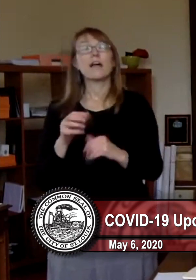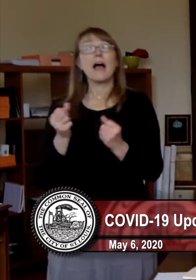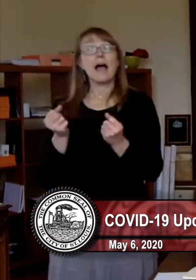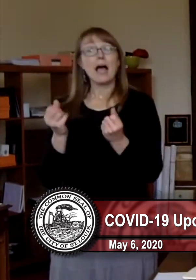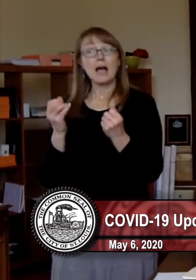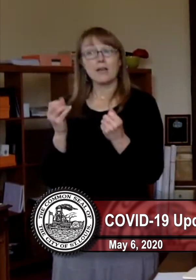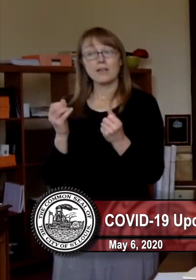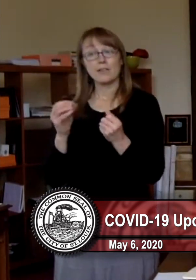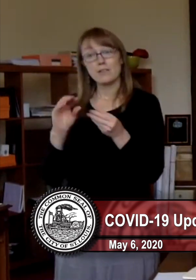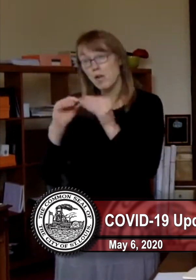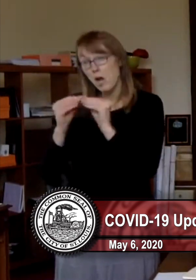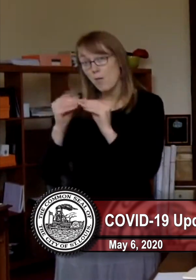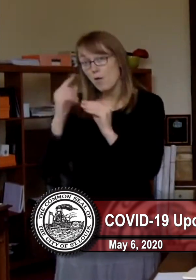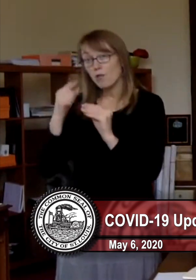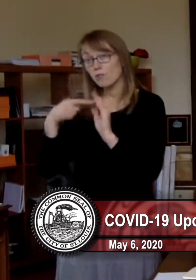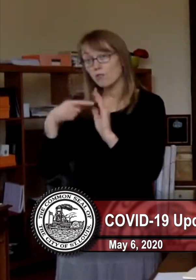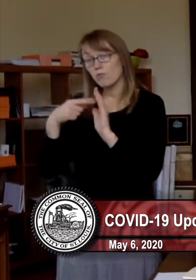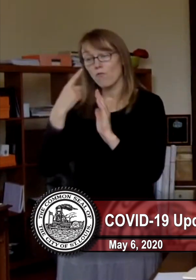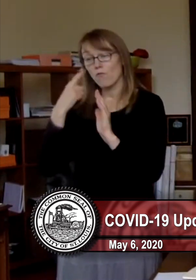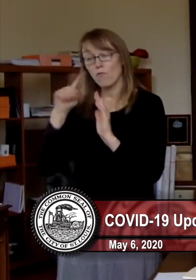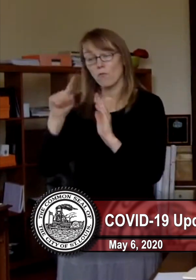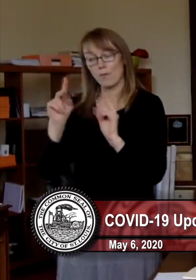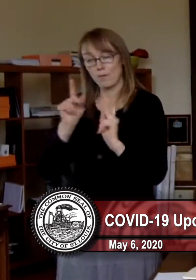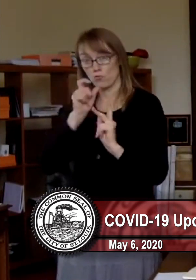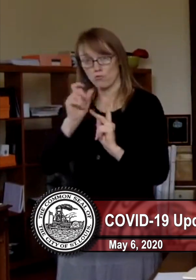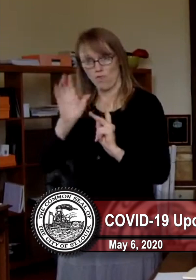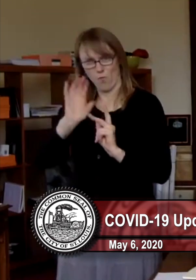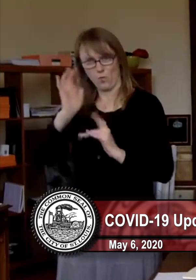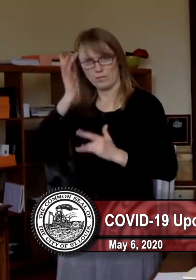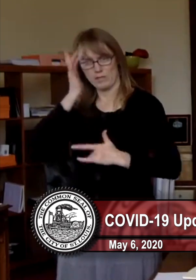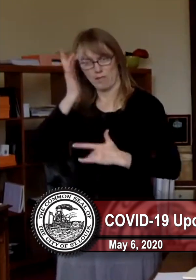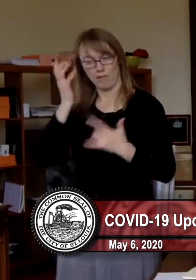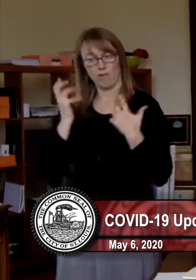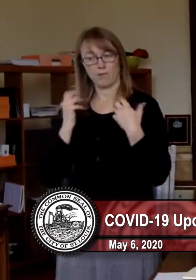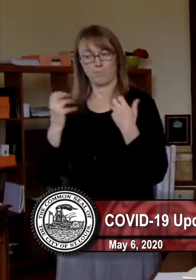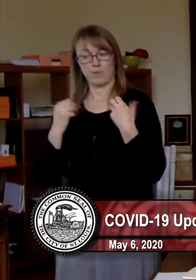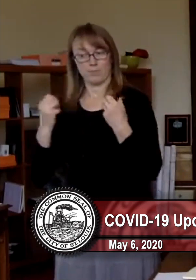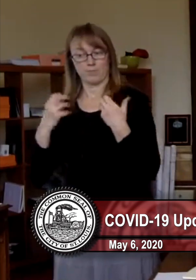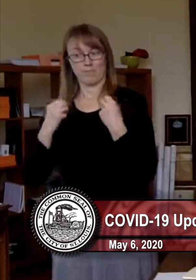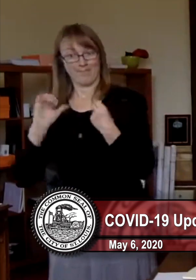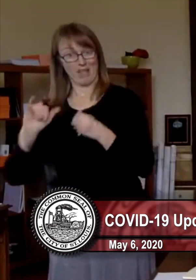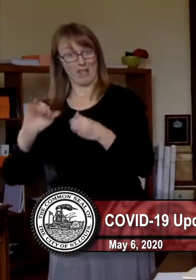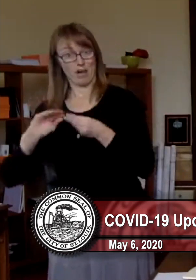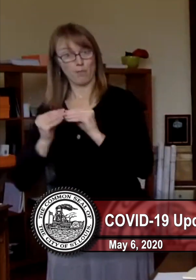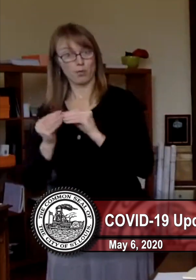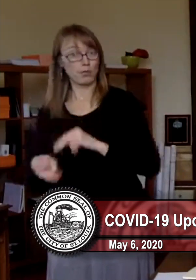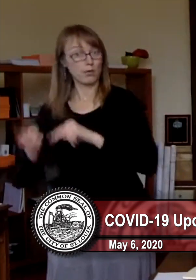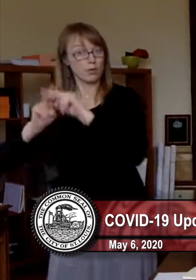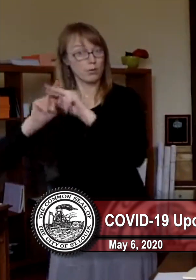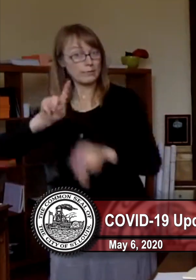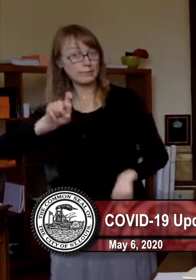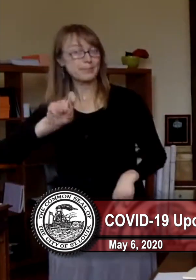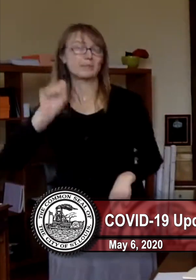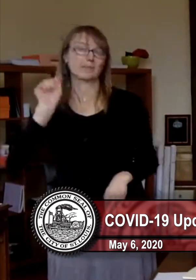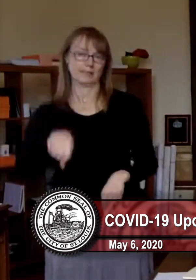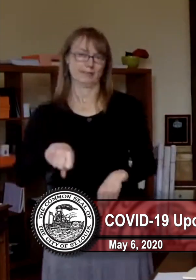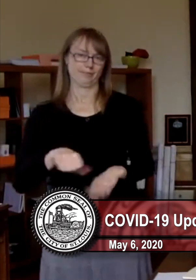Number of recoveries is rising. There are people who have had this, who have never been